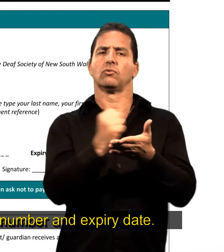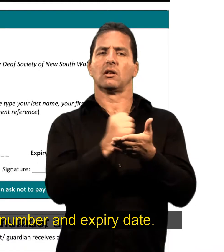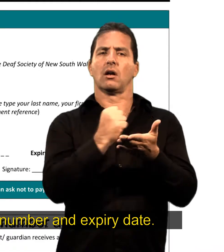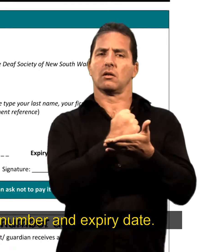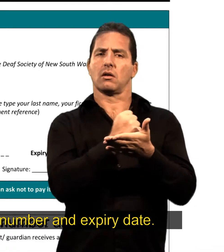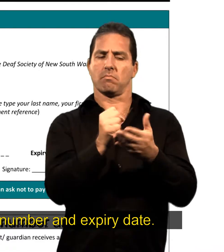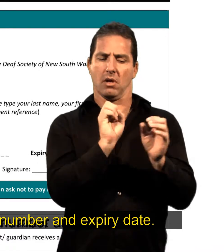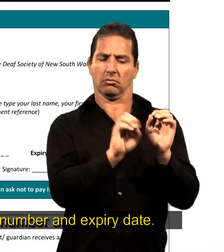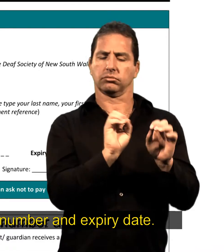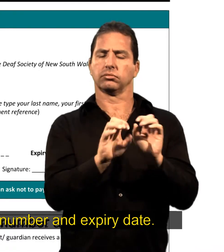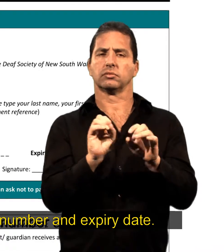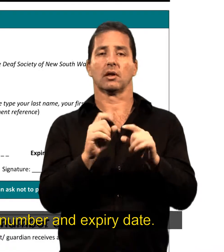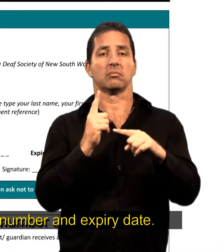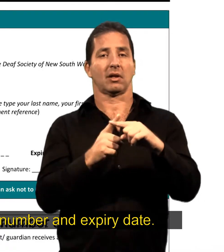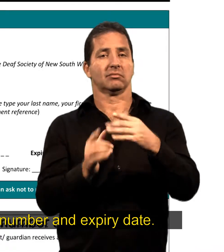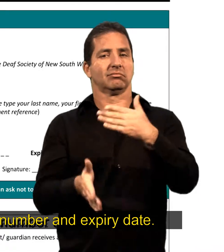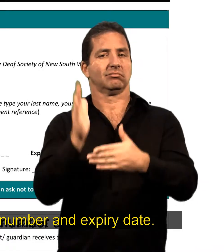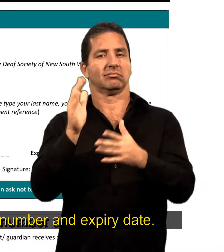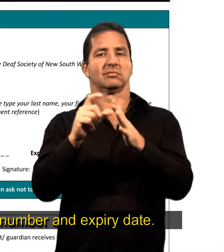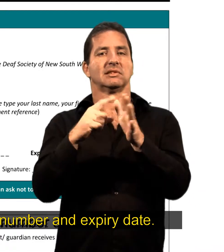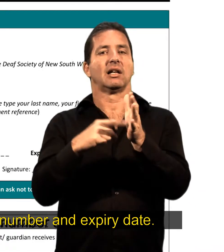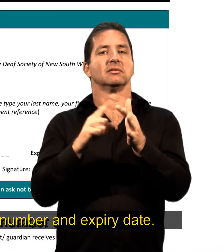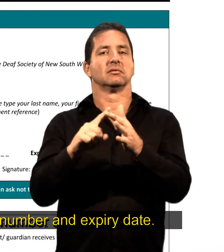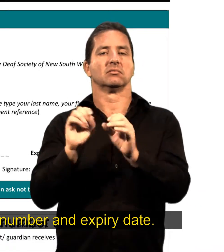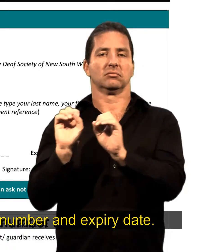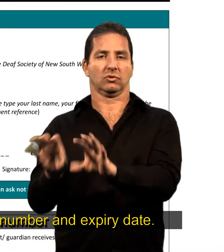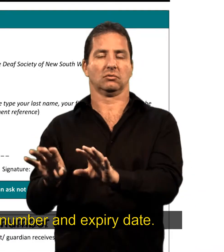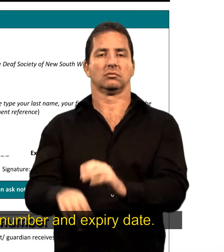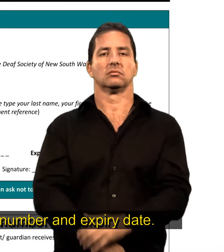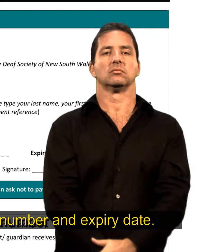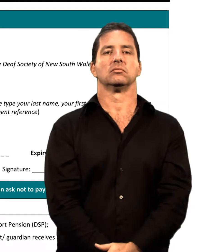Fill in your credit card number and expiry date.